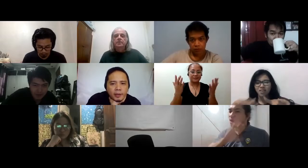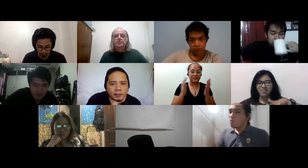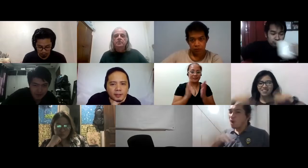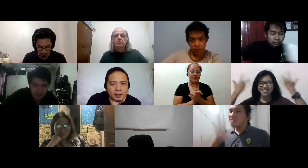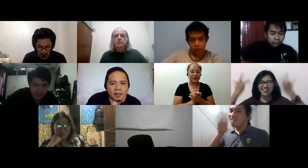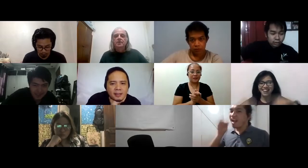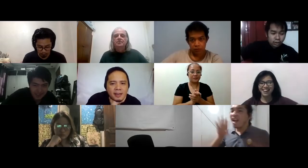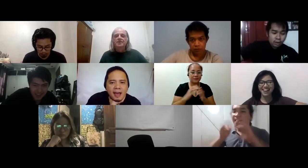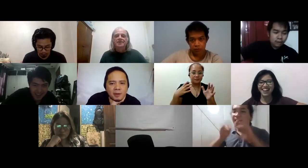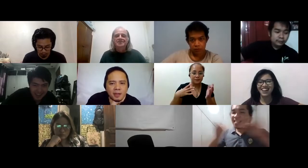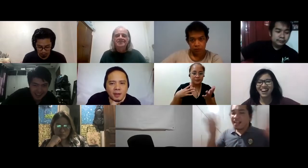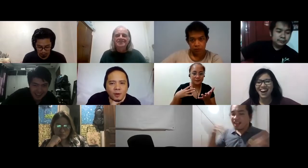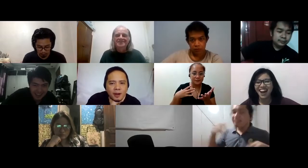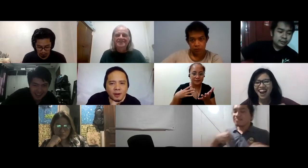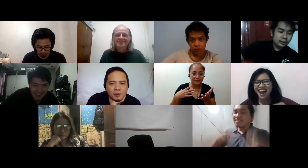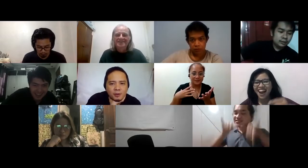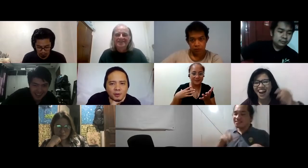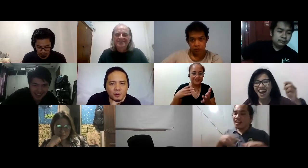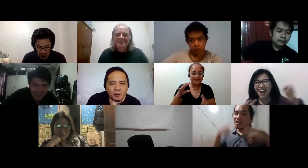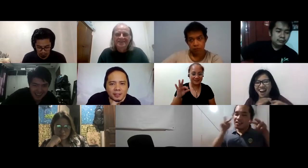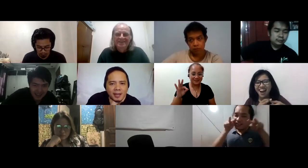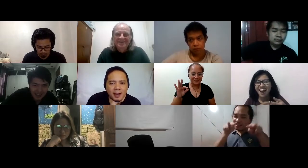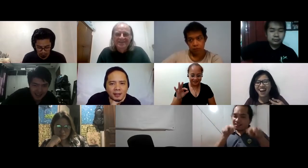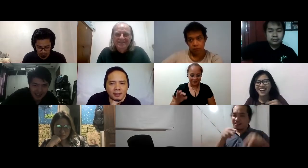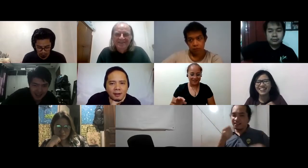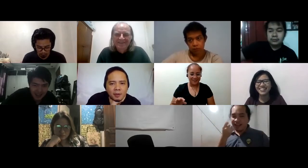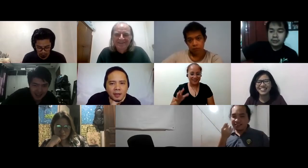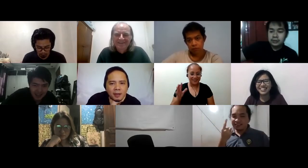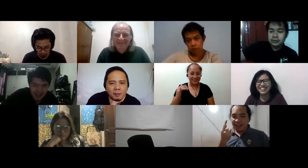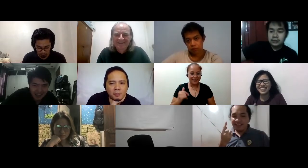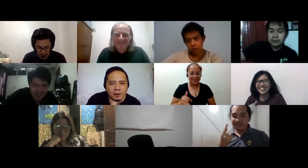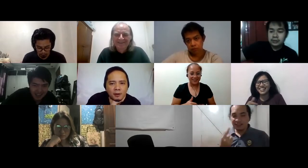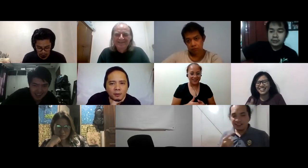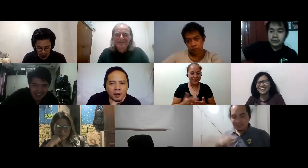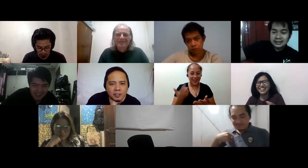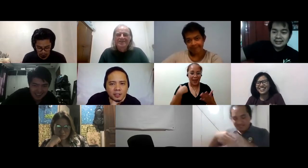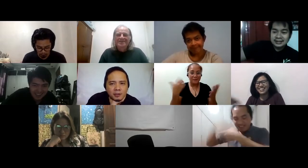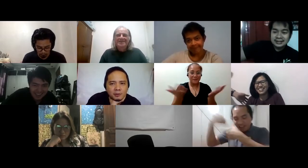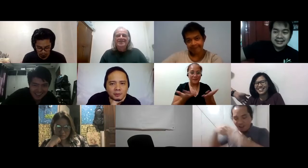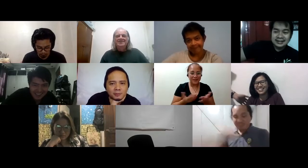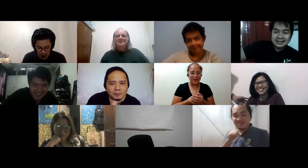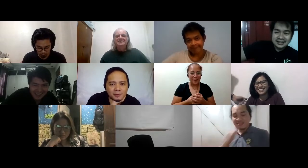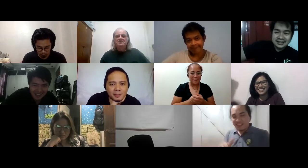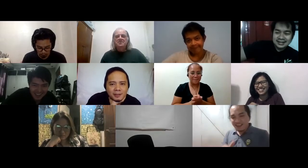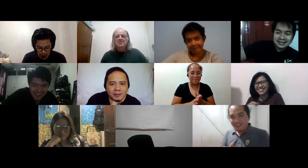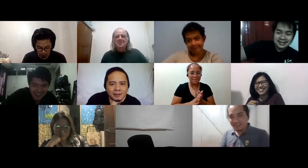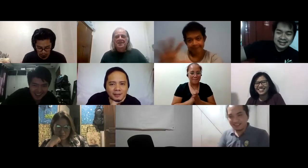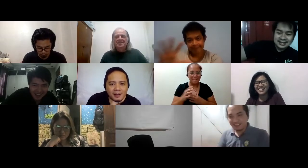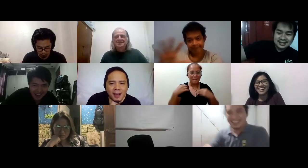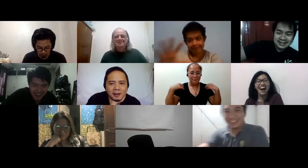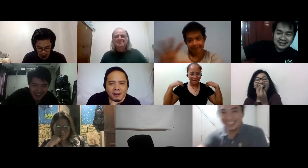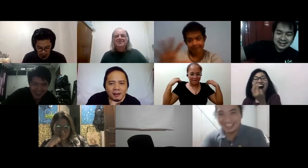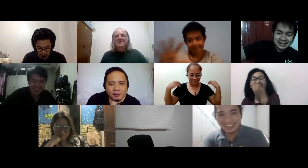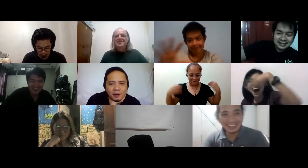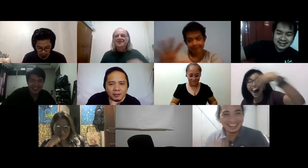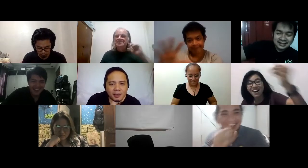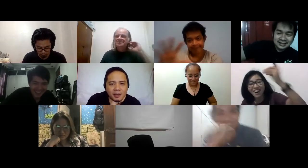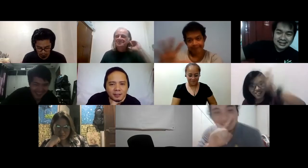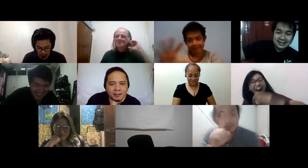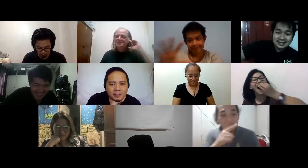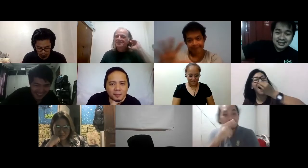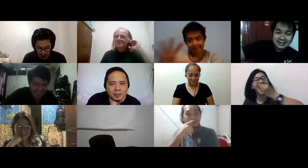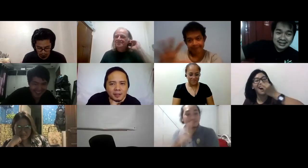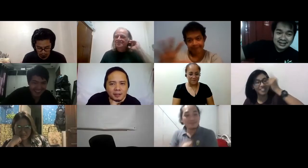Oh wait, Did you? Yummy, why are you tattling on me? I'm here watching you. I did not go out to